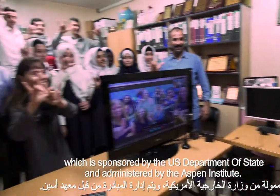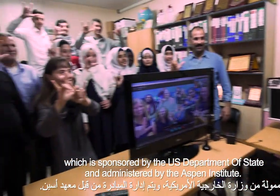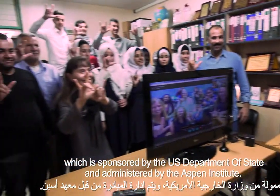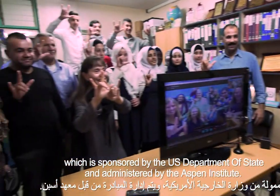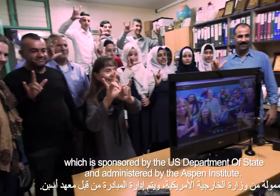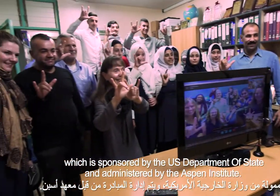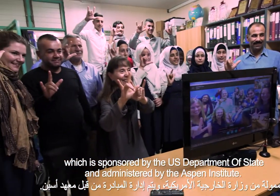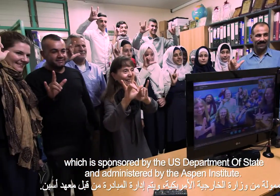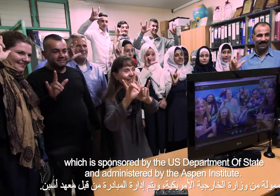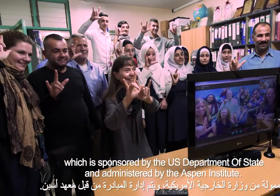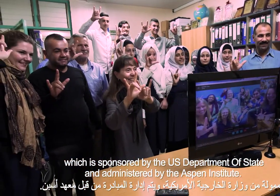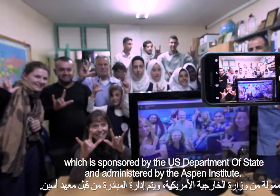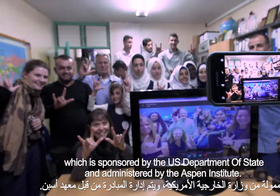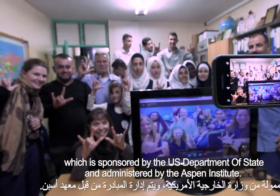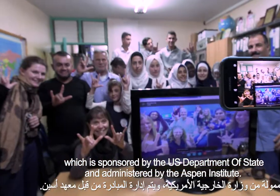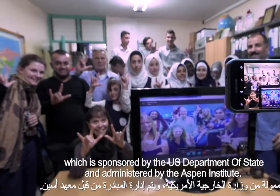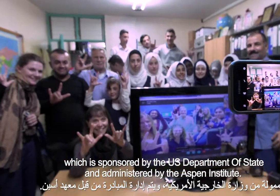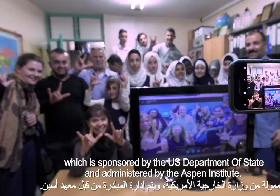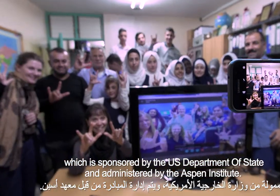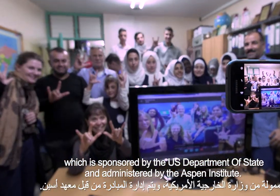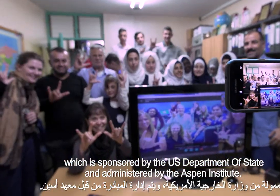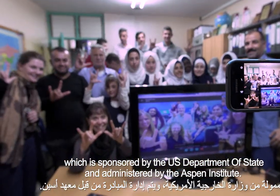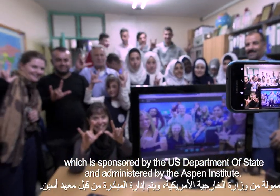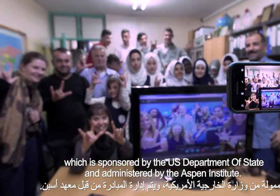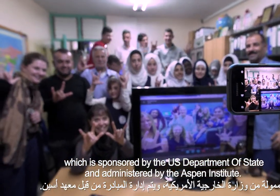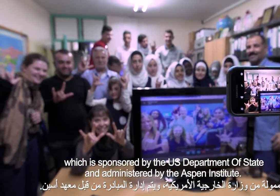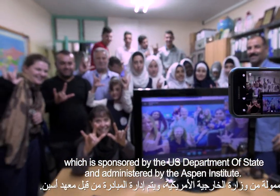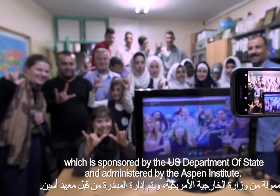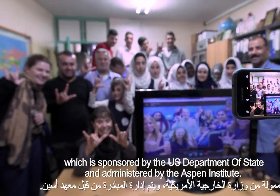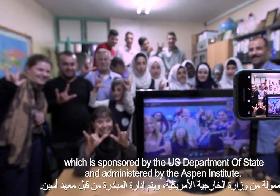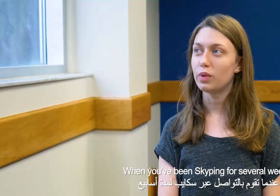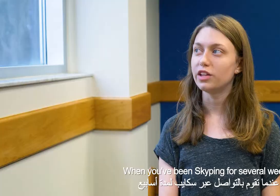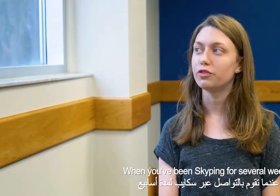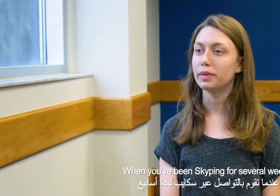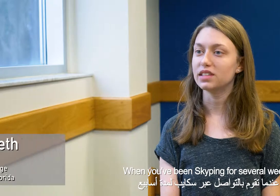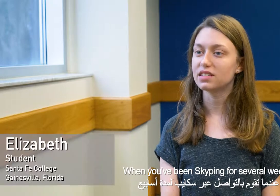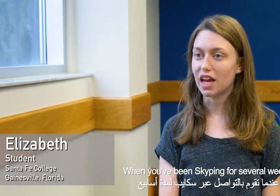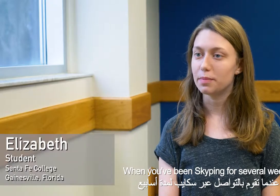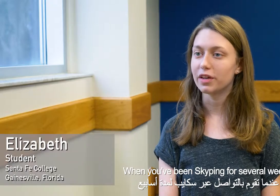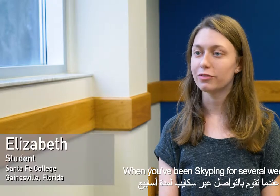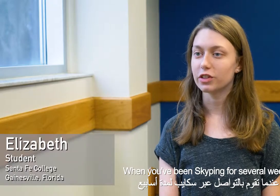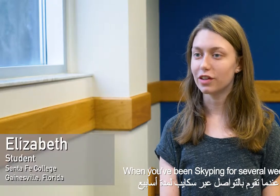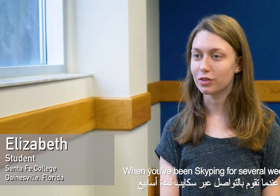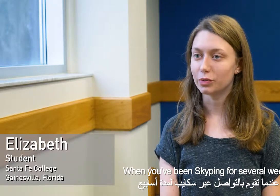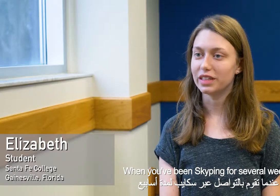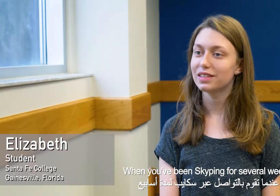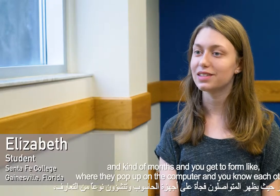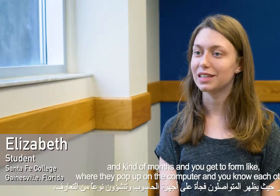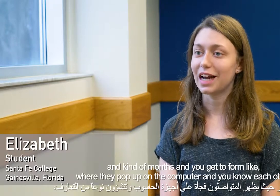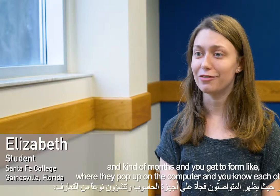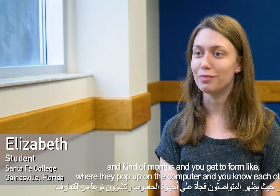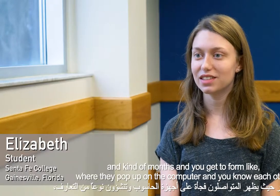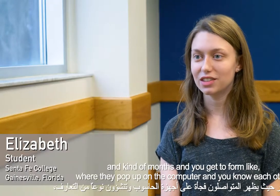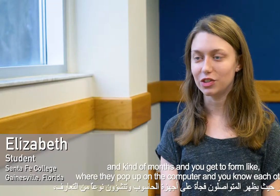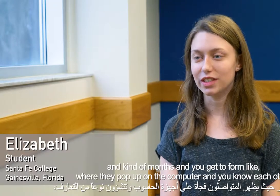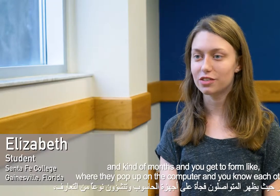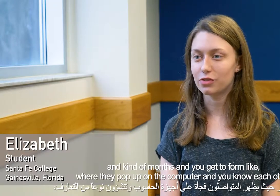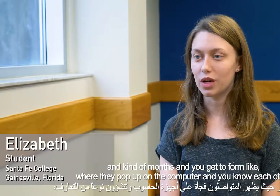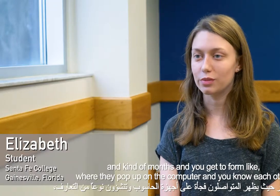of State and administered by the Aspen Institute. When you've been Skyping for several weeks and kind of months and you get to form,